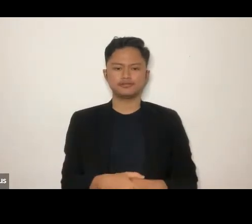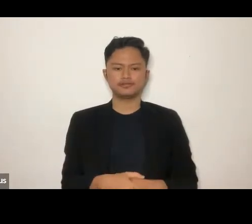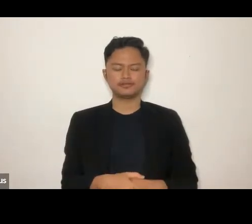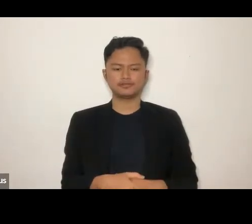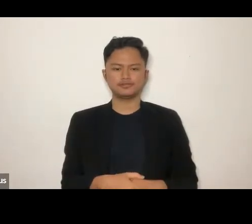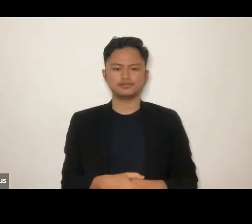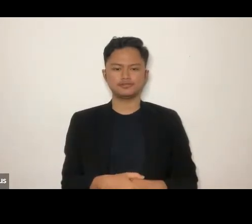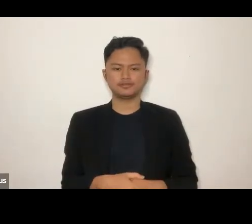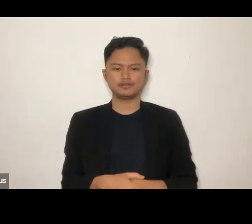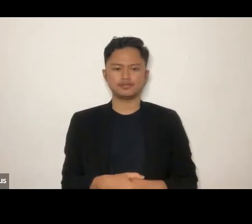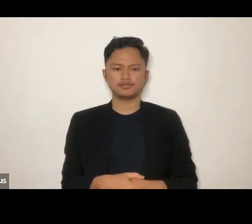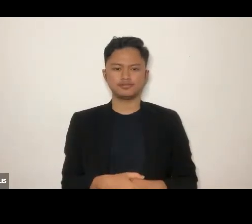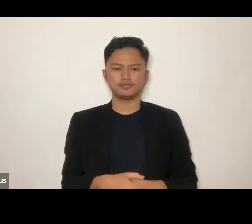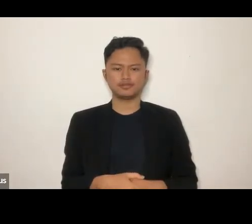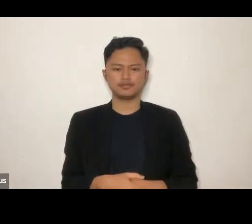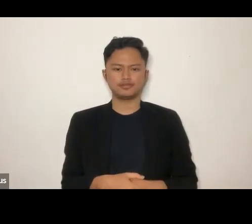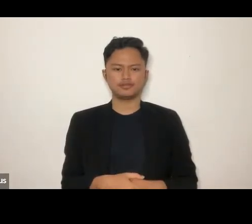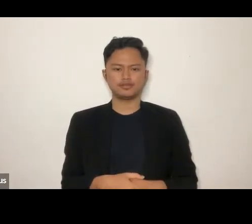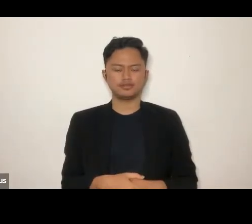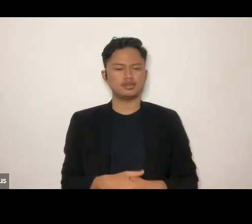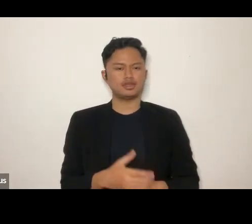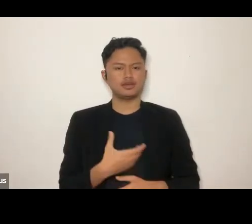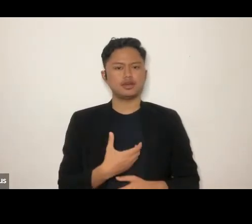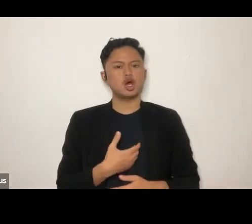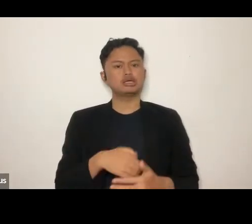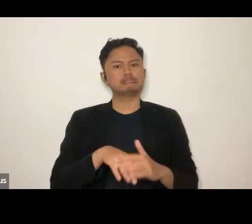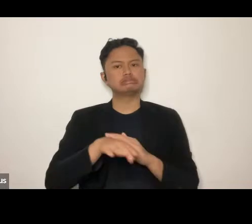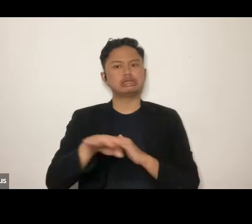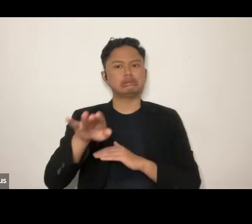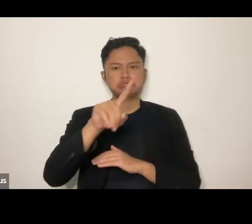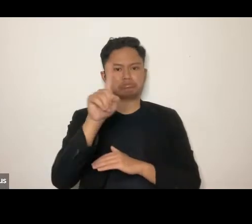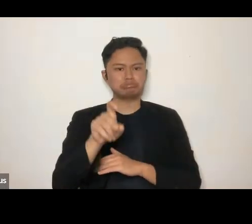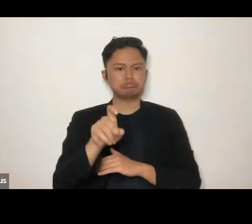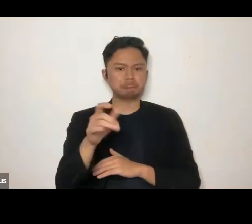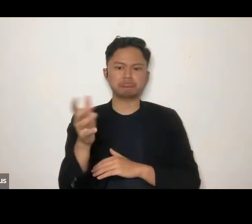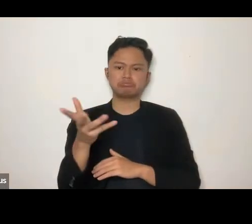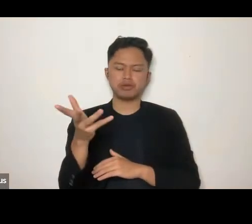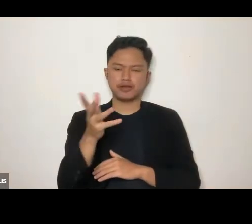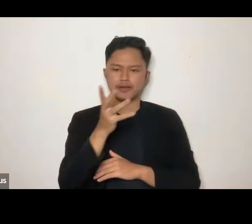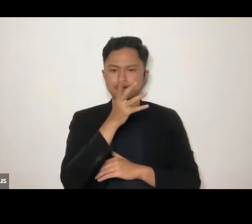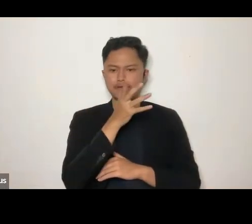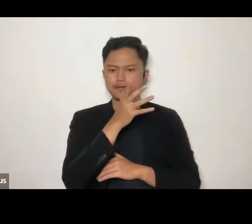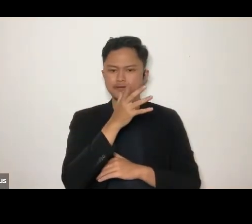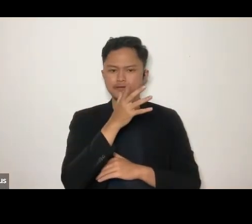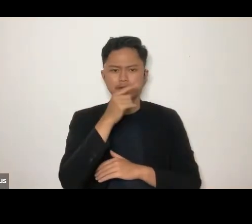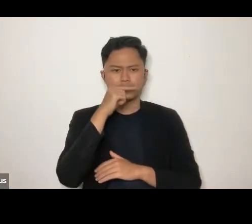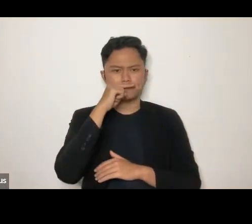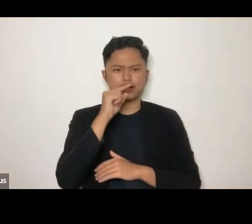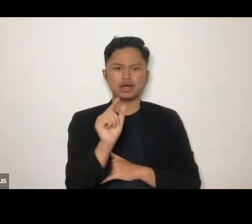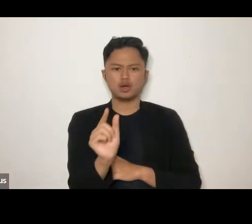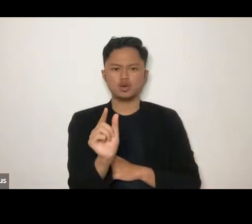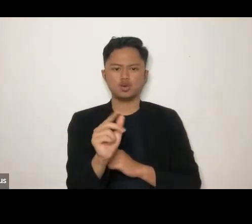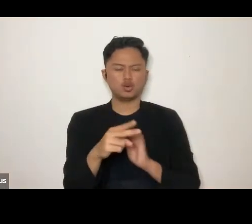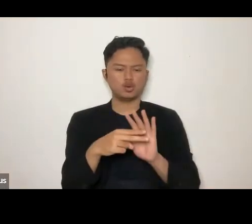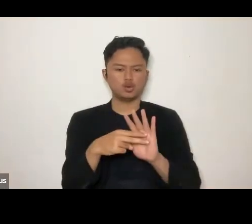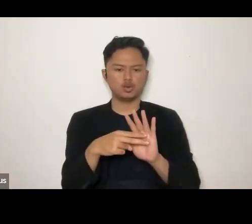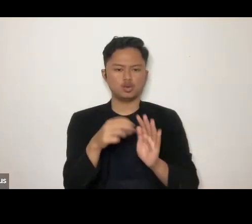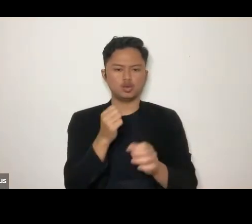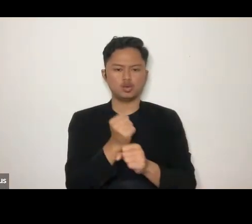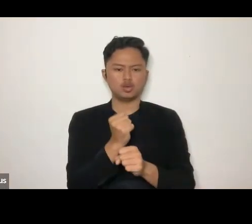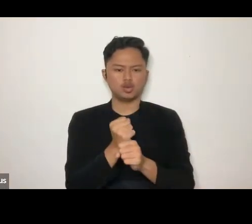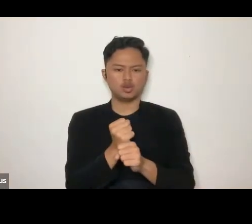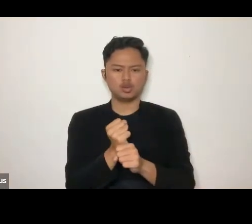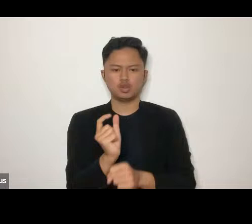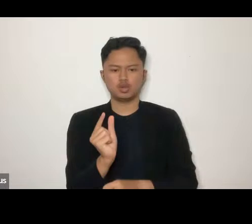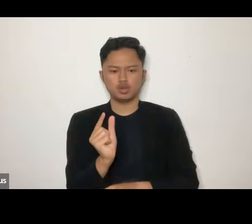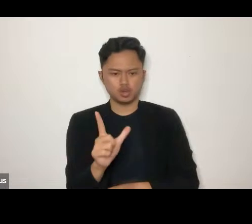to send this question to maybe either Mas Unggul or Ian,